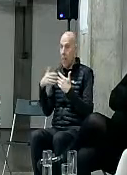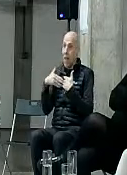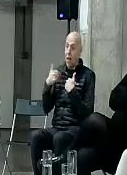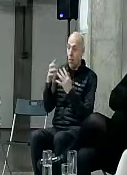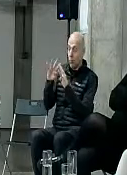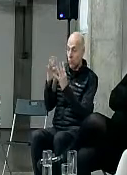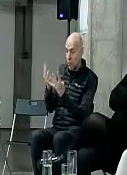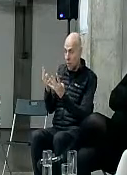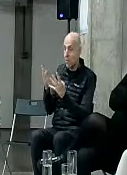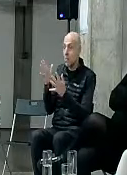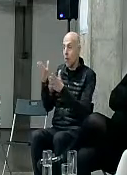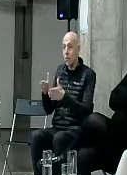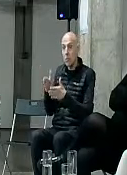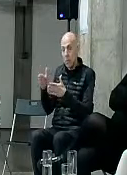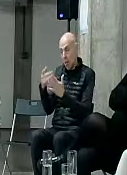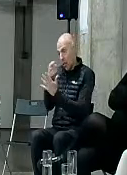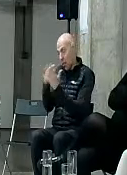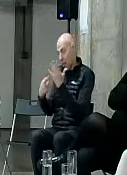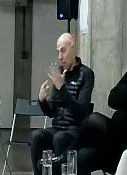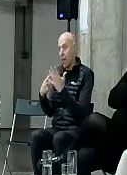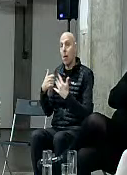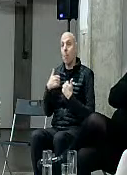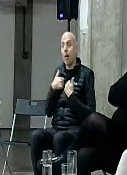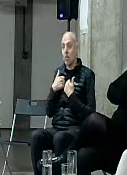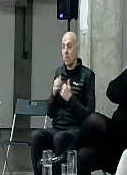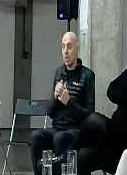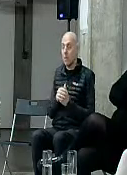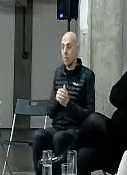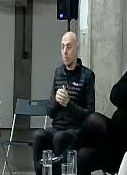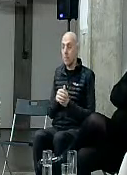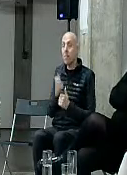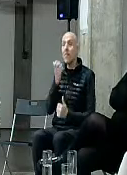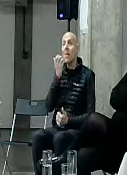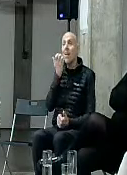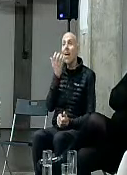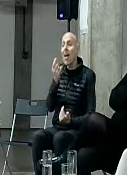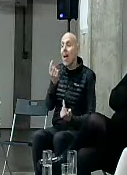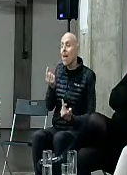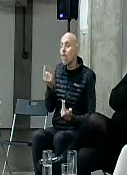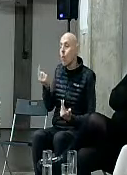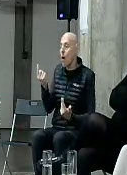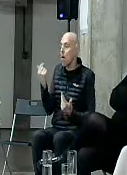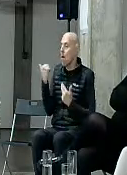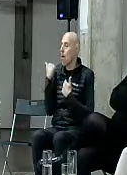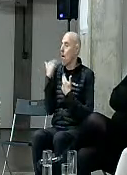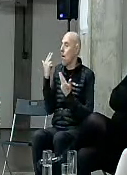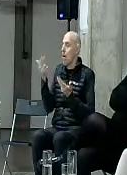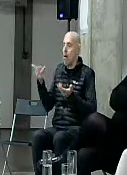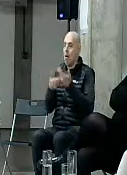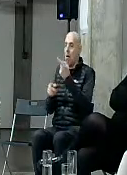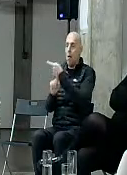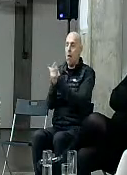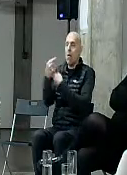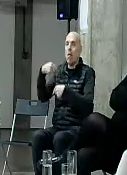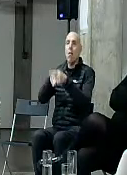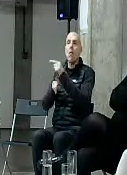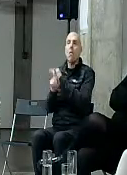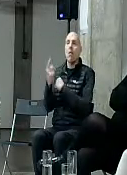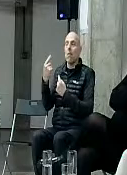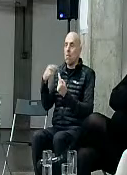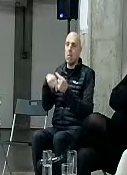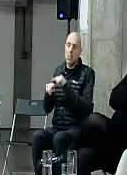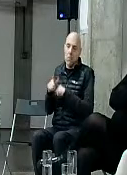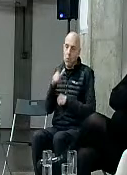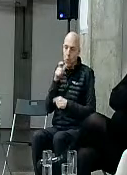trust, and the hospital. And every single one of them passed the buck to the